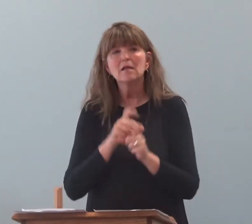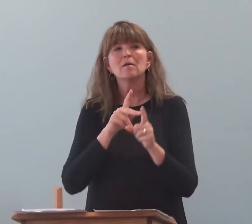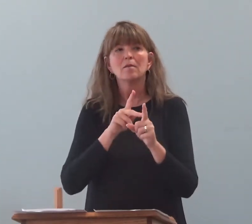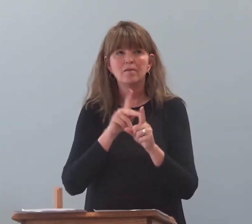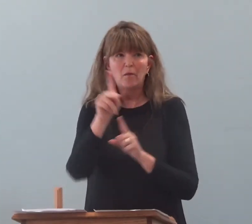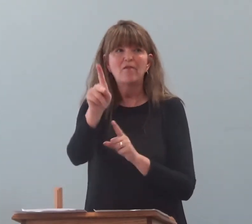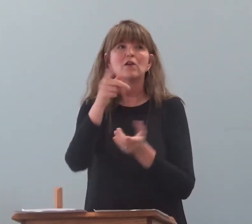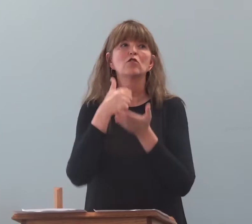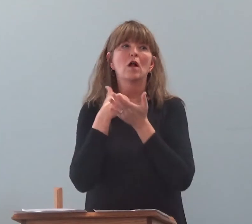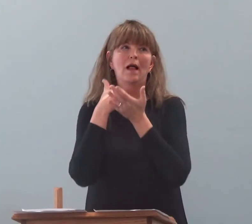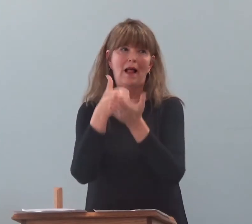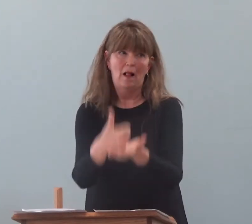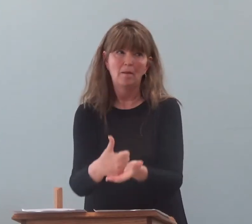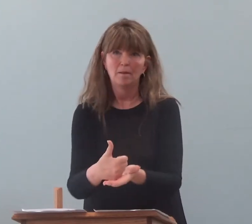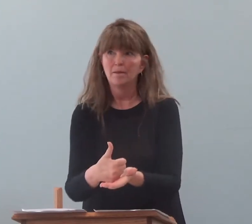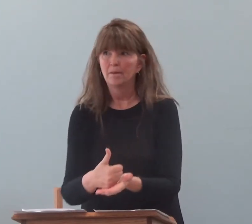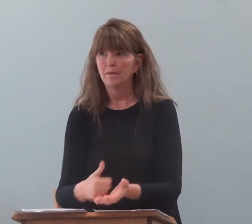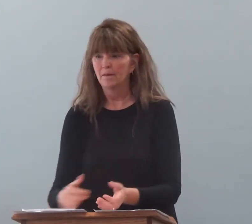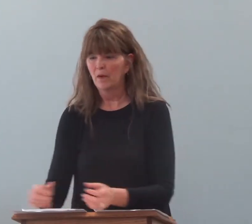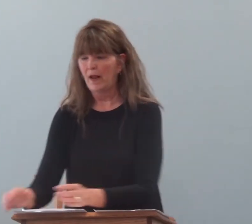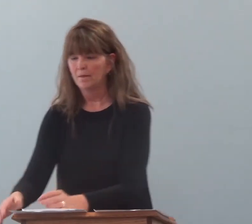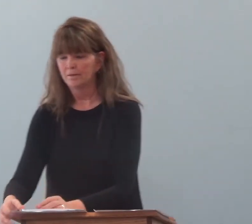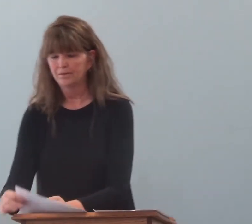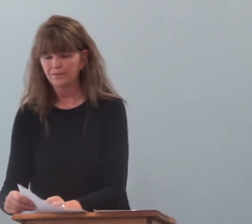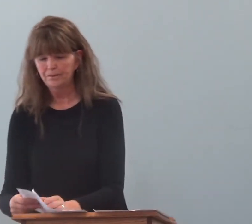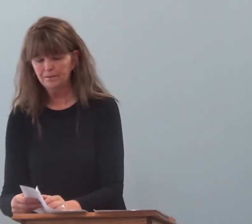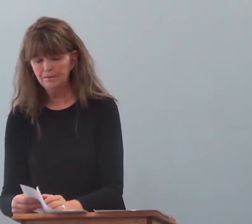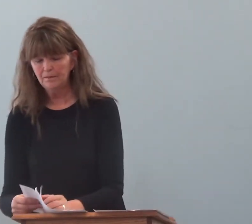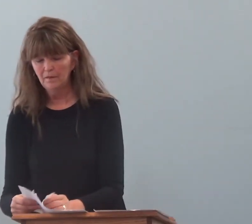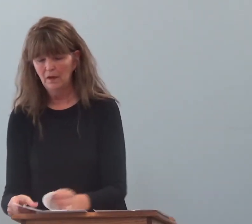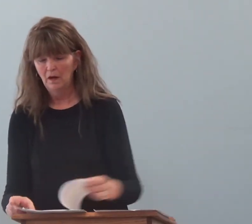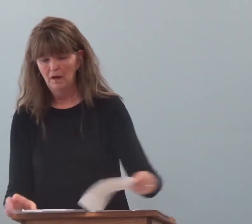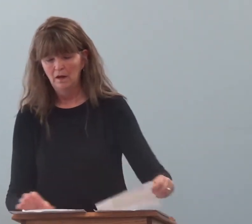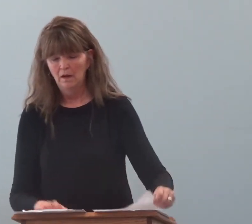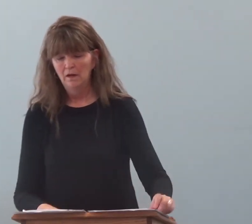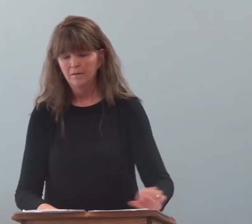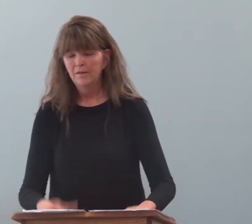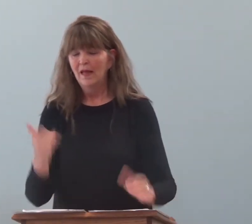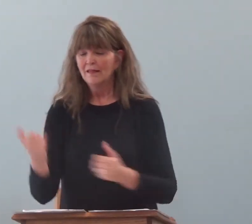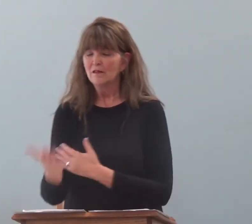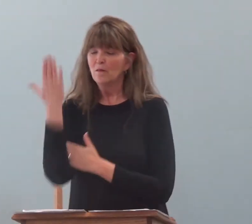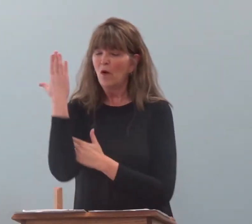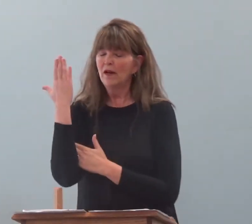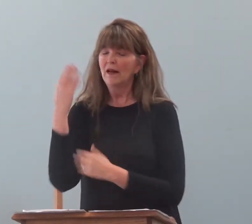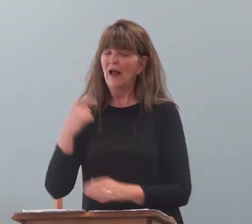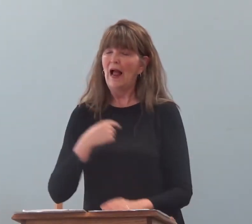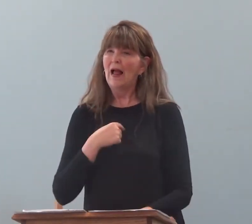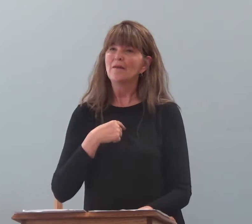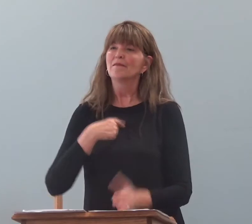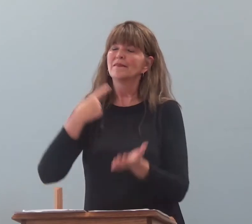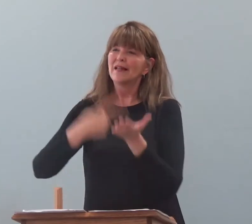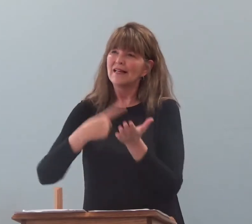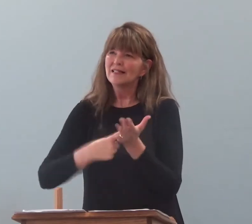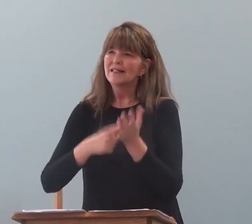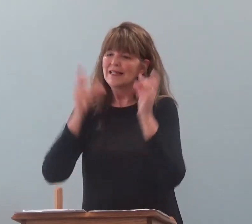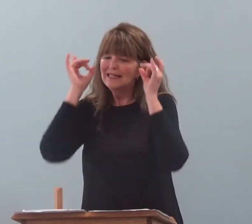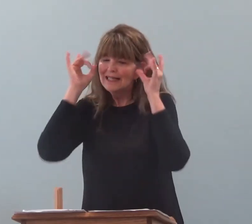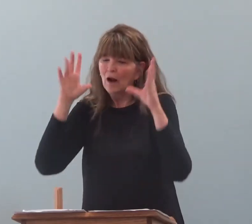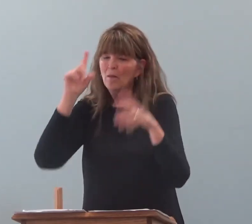take medication in tandem with counseling, but get a professional counselor and get some professional help.